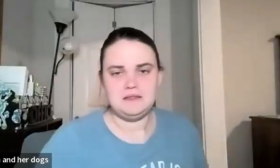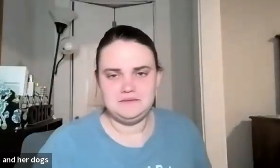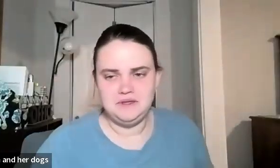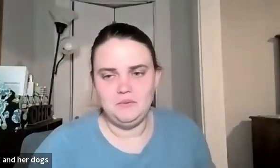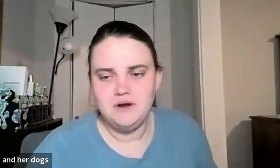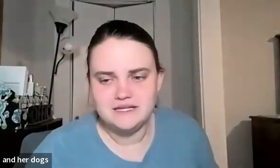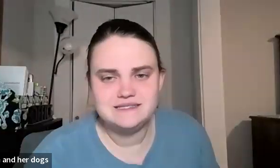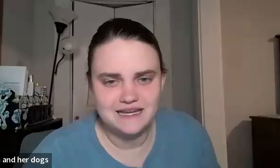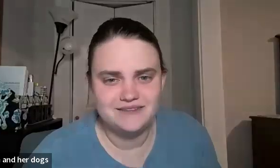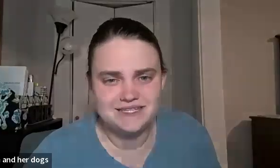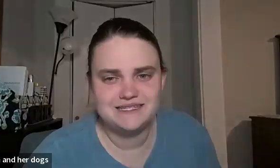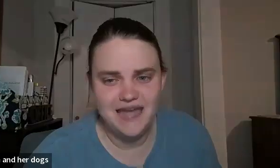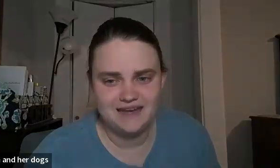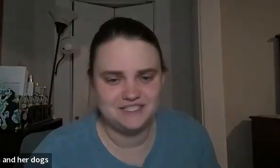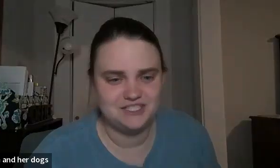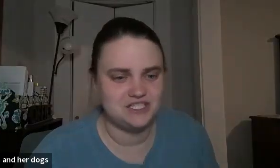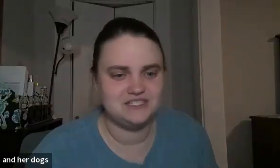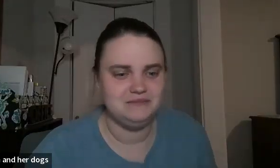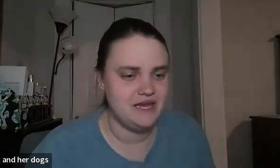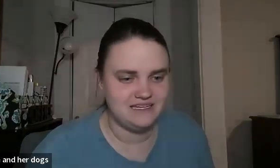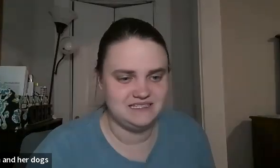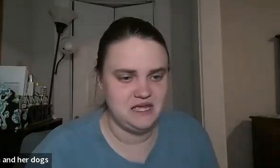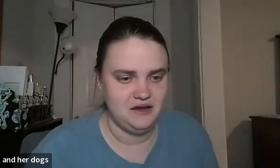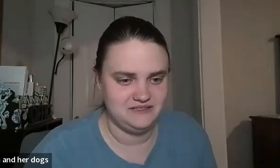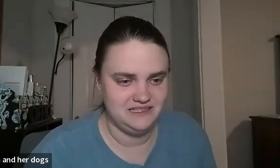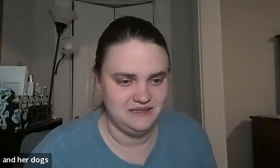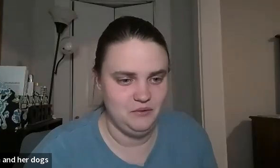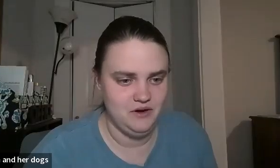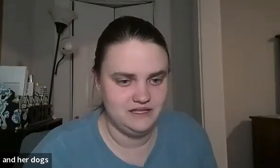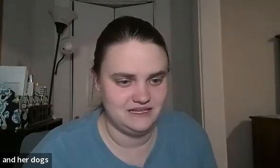Give me 1 second. This cat is just begging to be out. Give me 1 second.